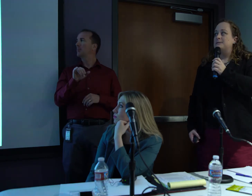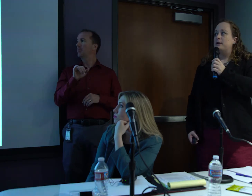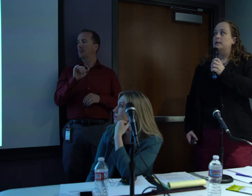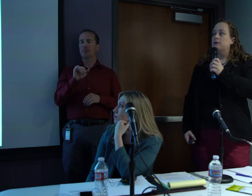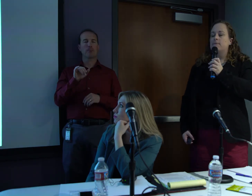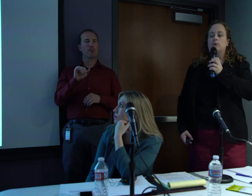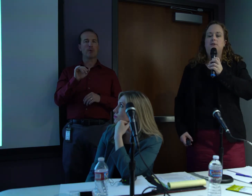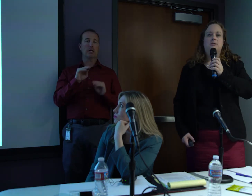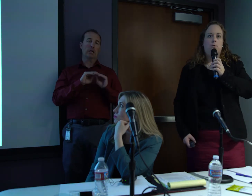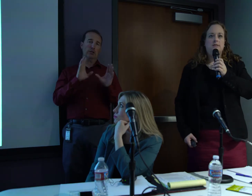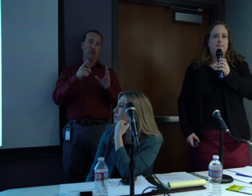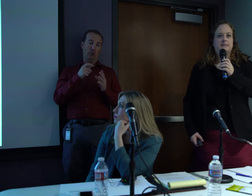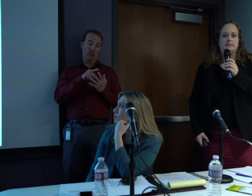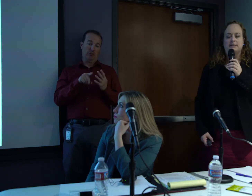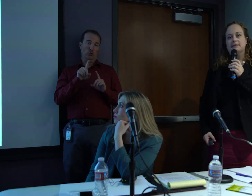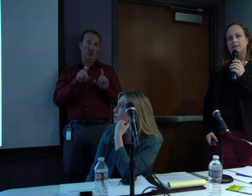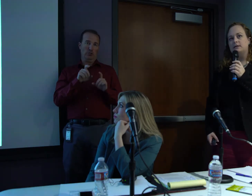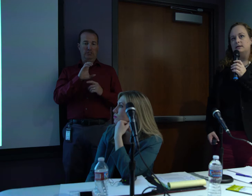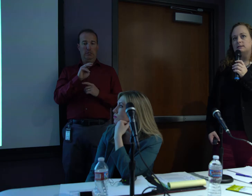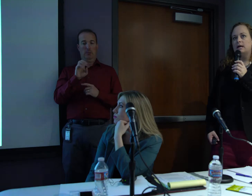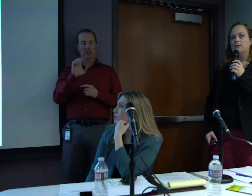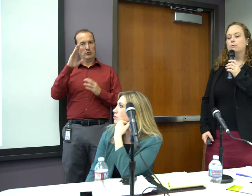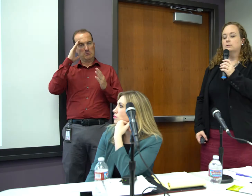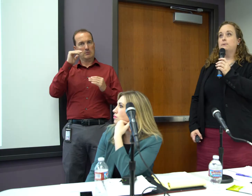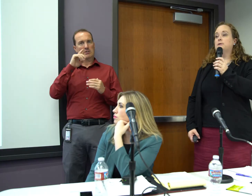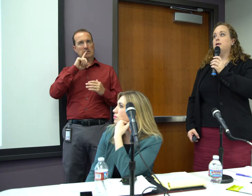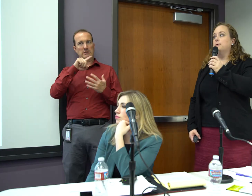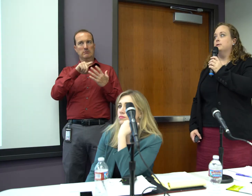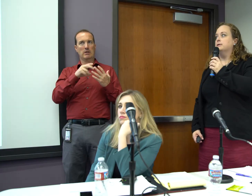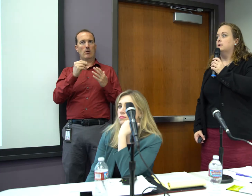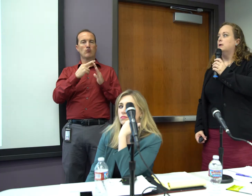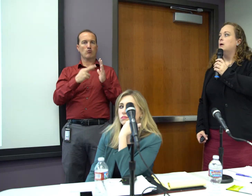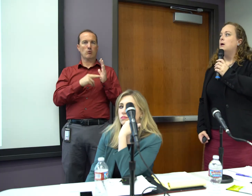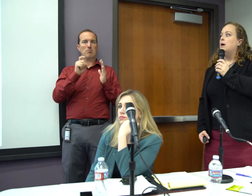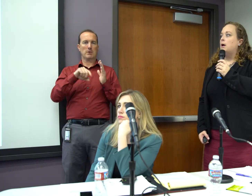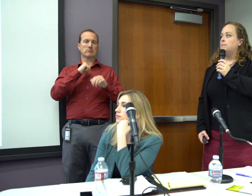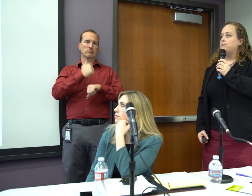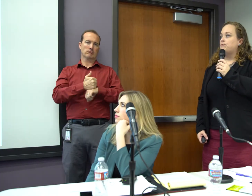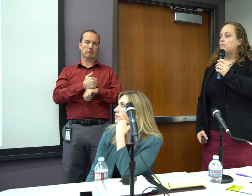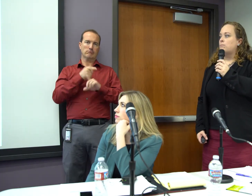I think it's pretty clear from the questions what CMS's expectation is and how the rule is supposed to be implemented.